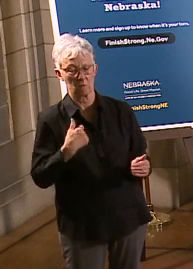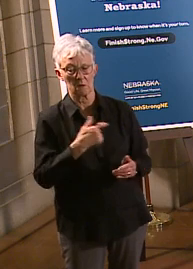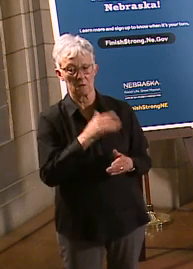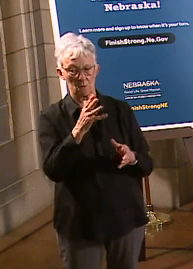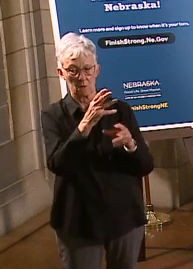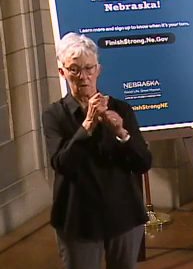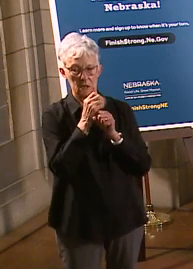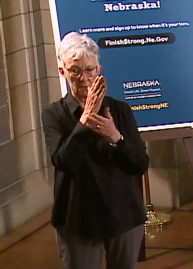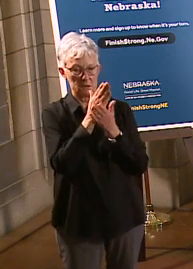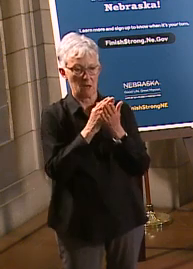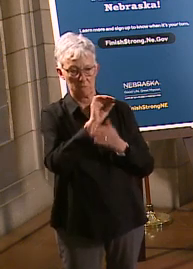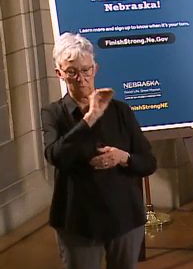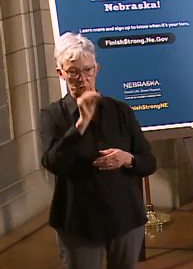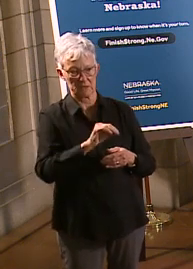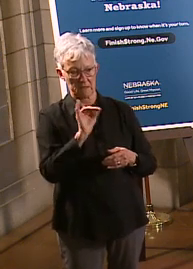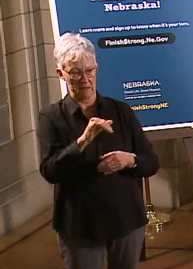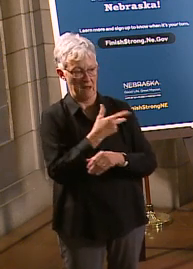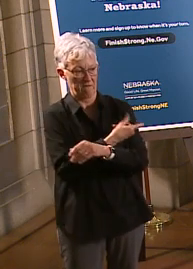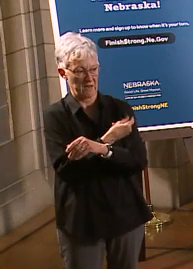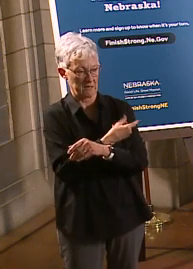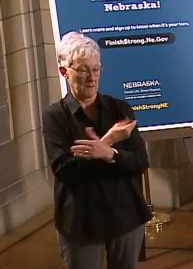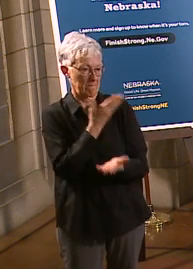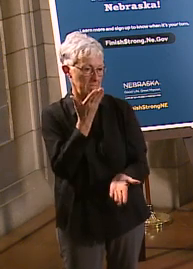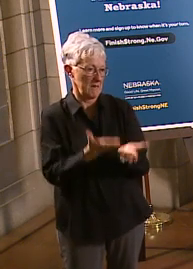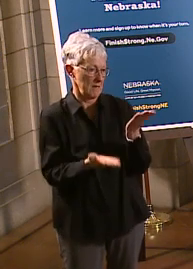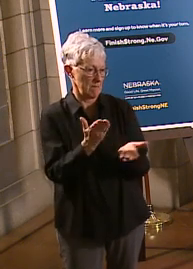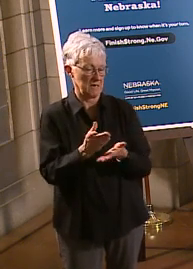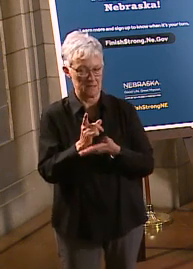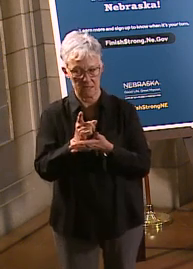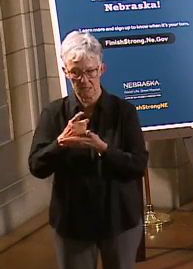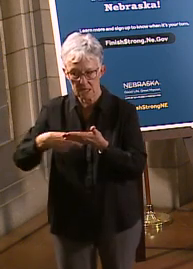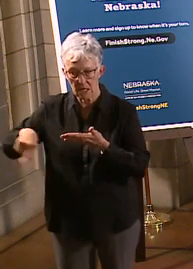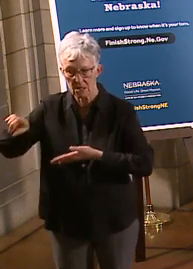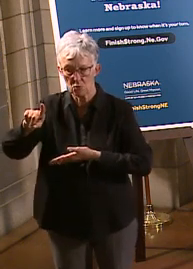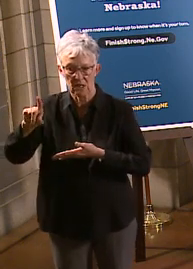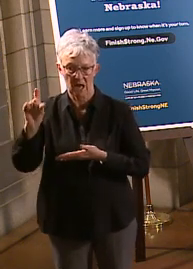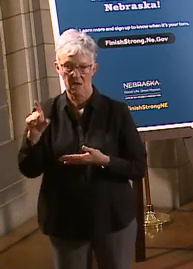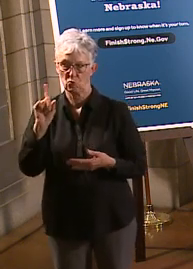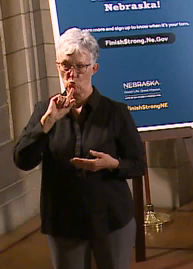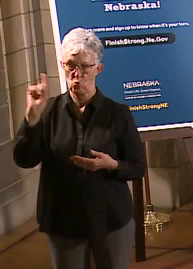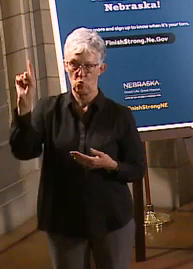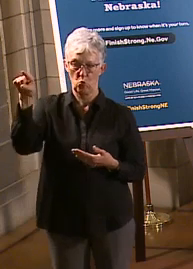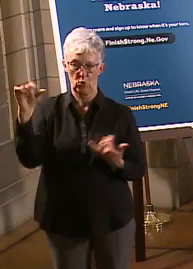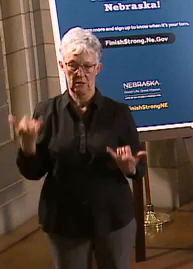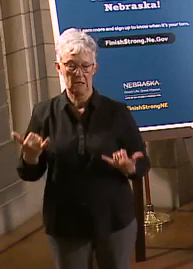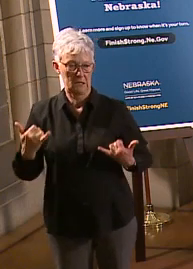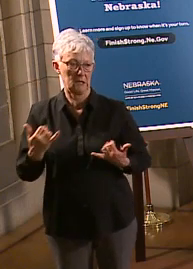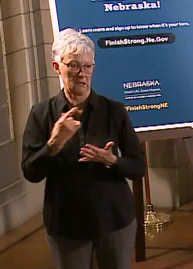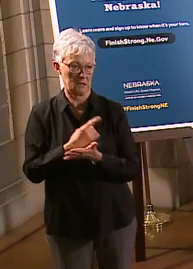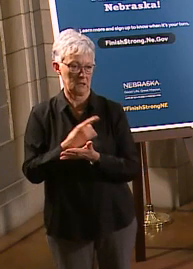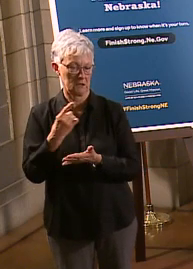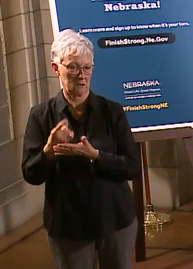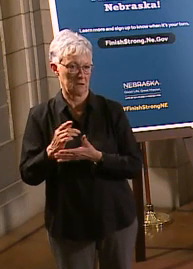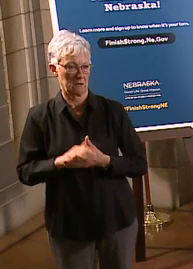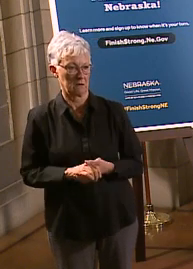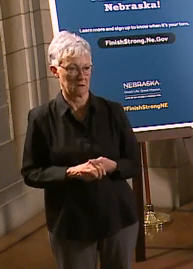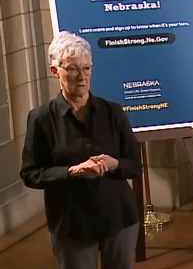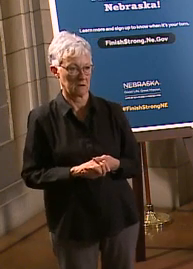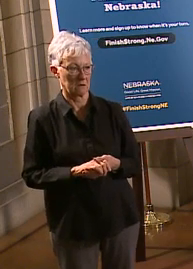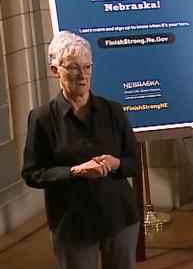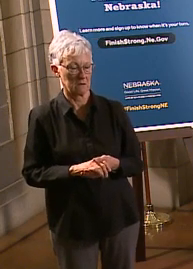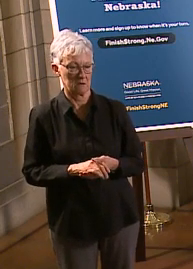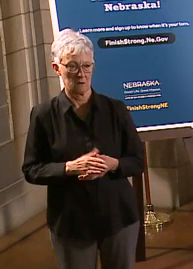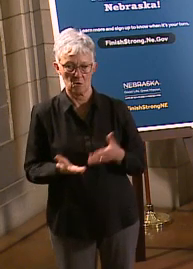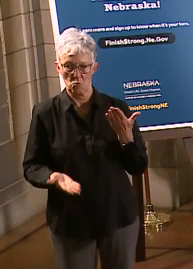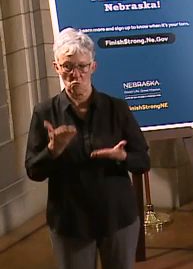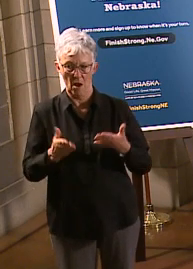of the vaccines probably next week. We may be able to order them this week. So, the federal government previously been saying that it would be the end of March before